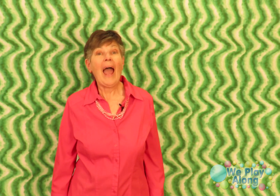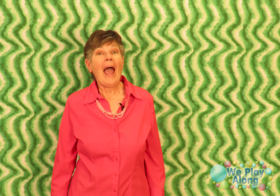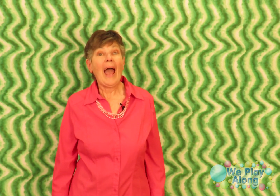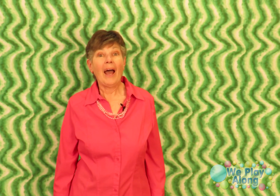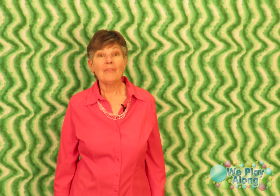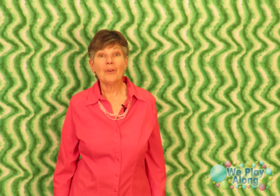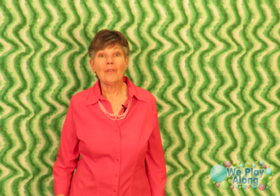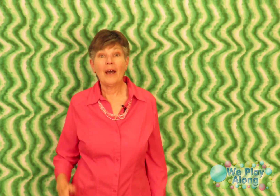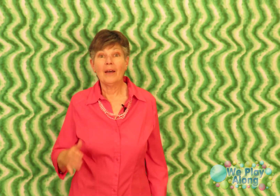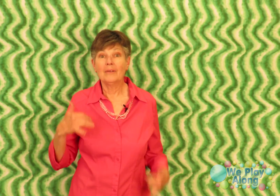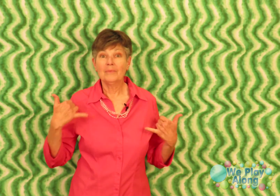After